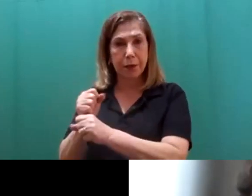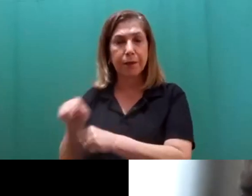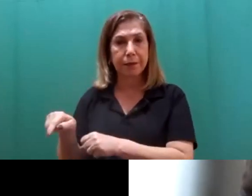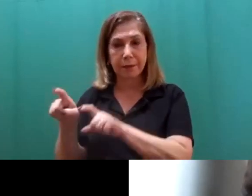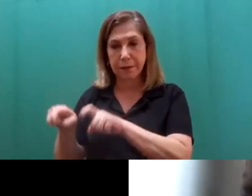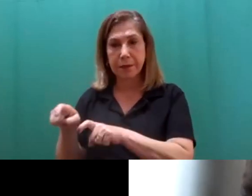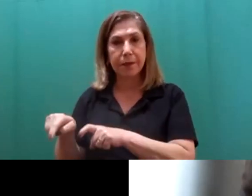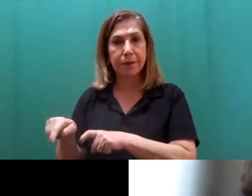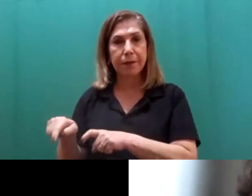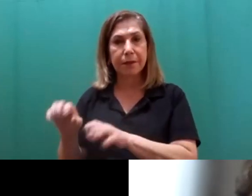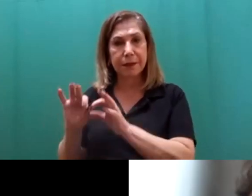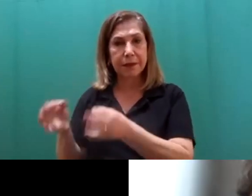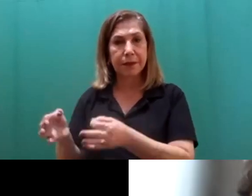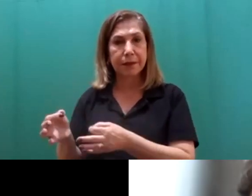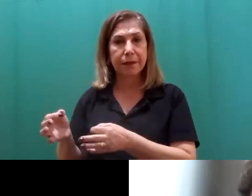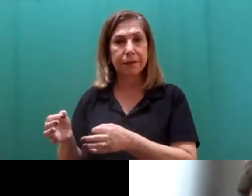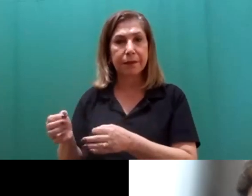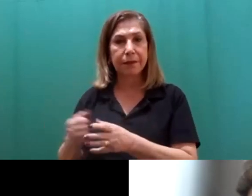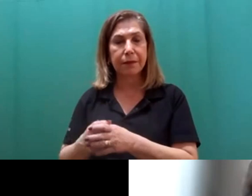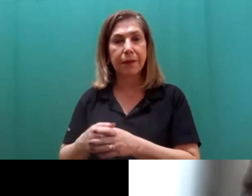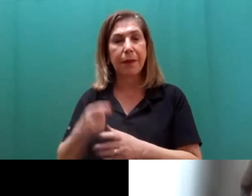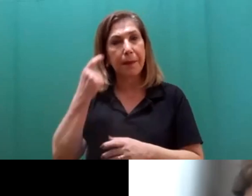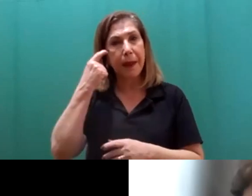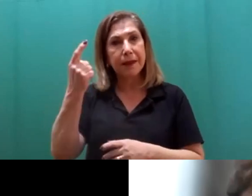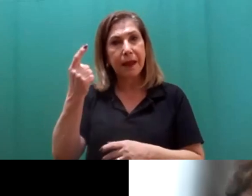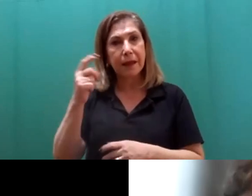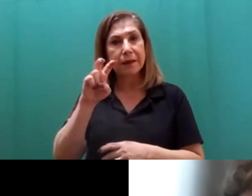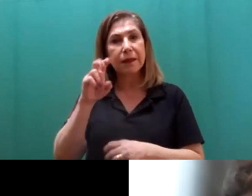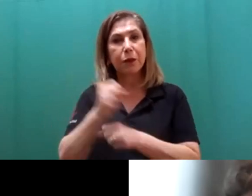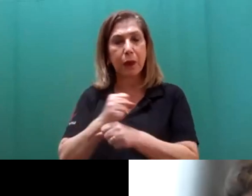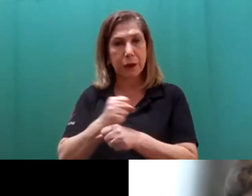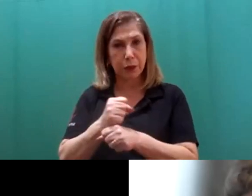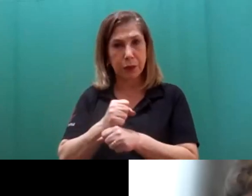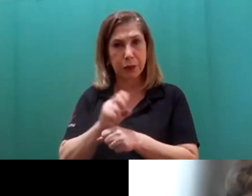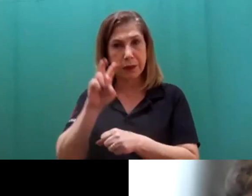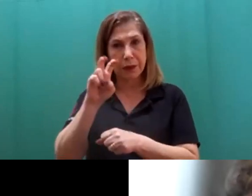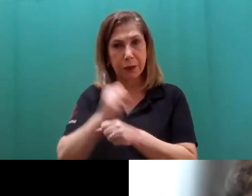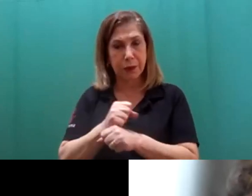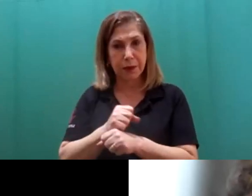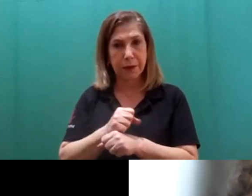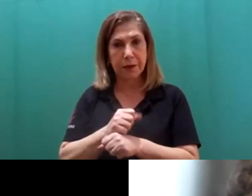like 2, 3, 5 years, and change, let's say, together,